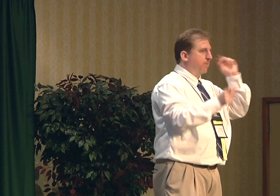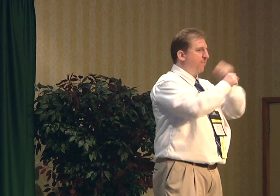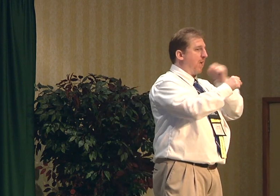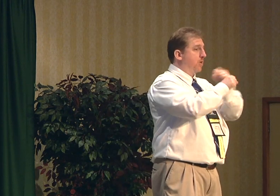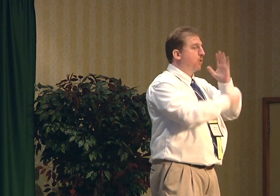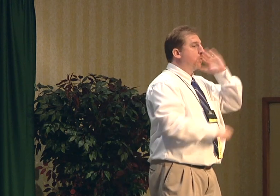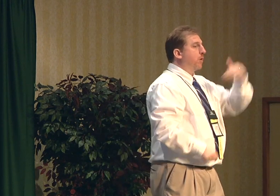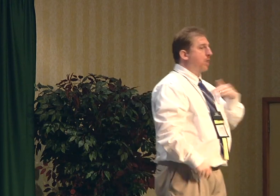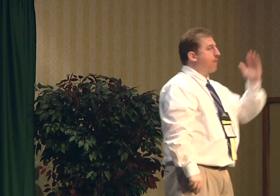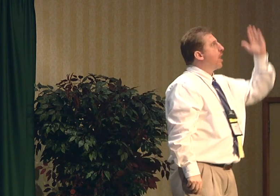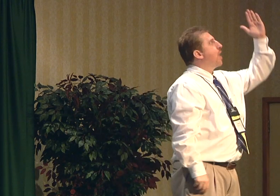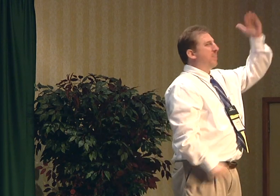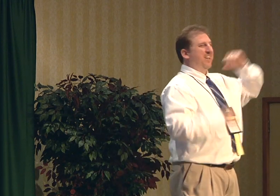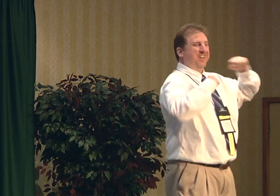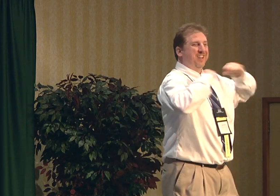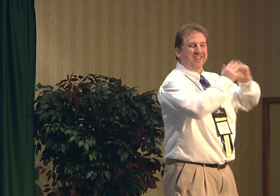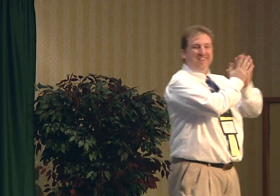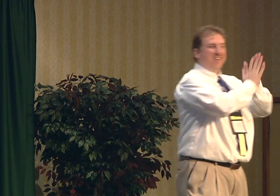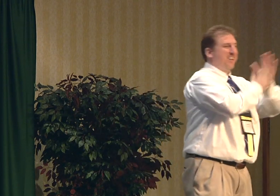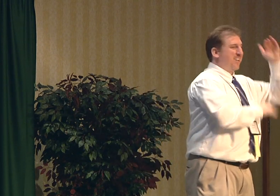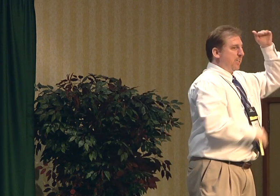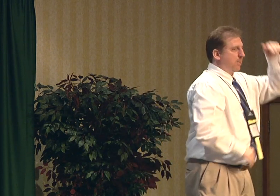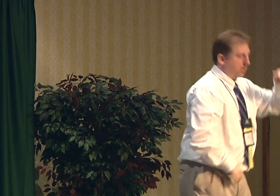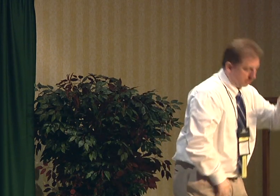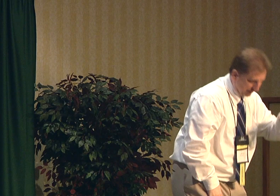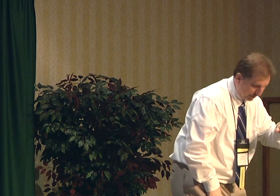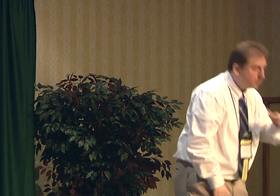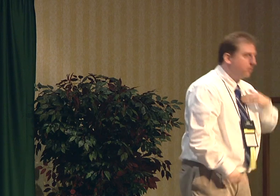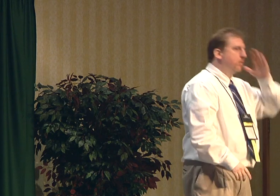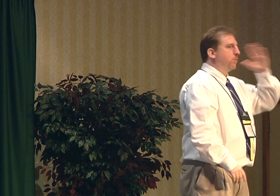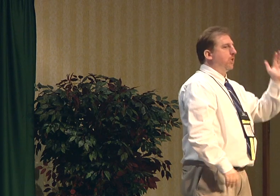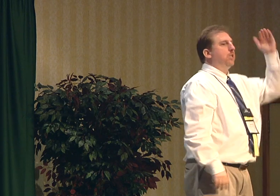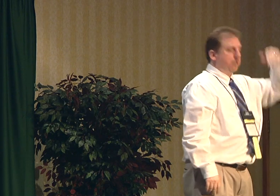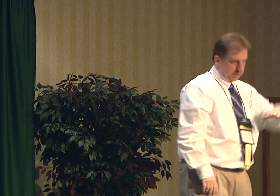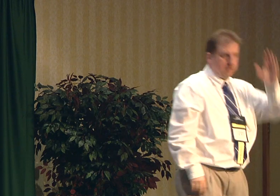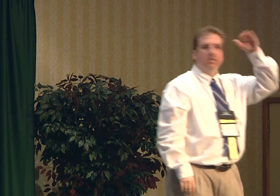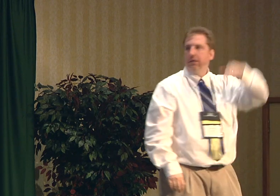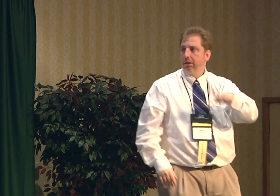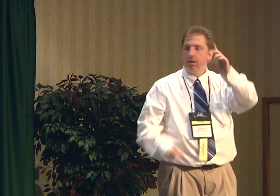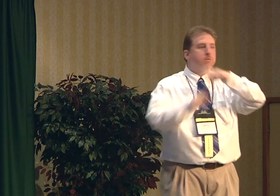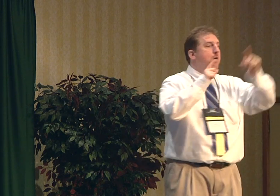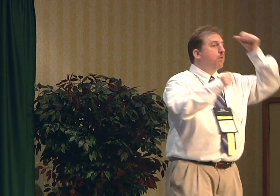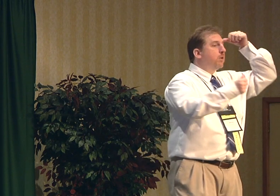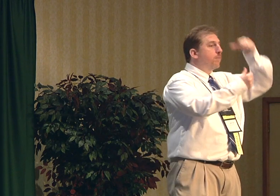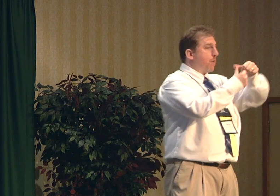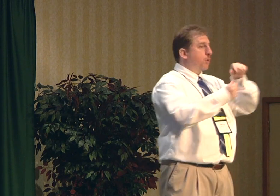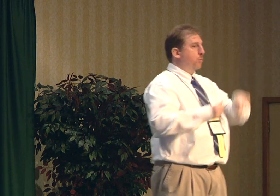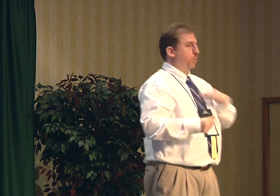So we need to remember that it will be a fight, and we're going to have both mountaintops and valleys. It's not going to be a